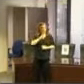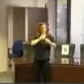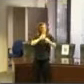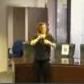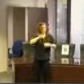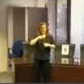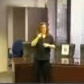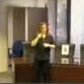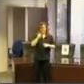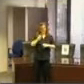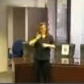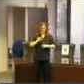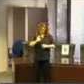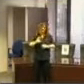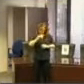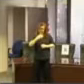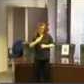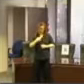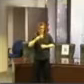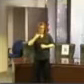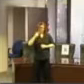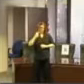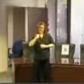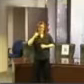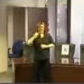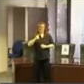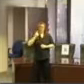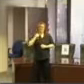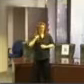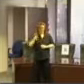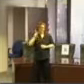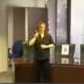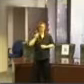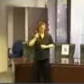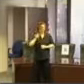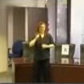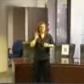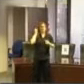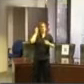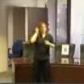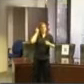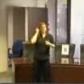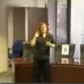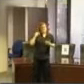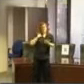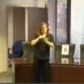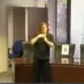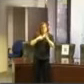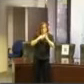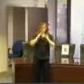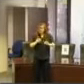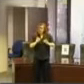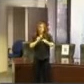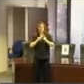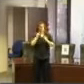publiccomment@dch.ga.gov. And again, for these HMO rules, there are no substantive changes being proposed. We are requesting consideration